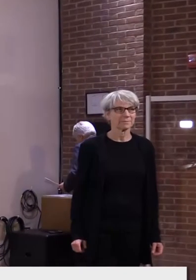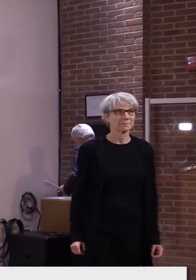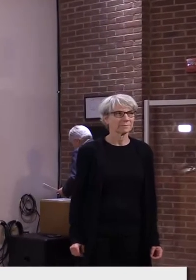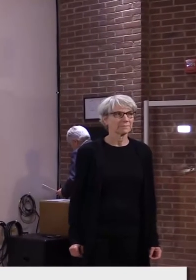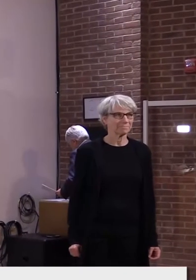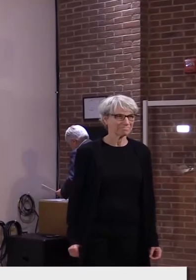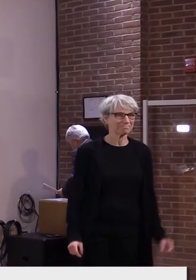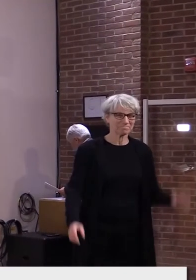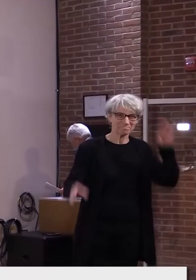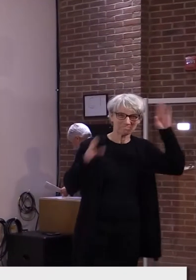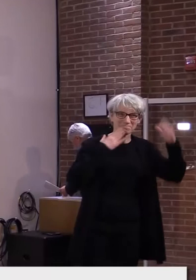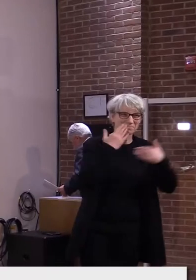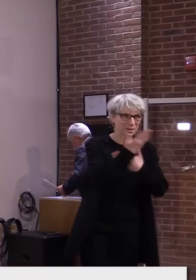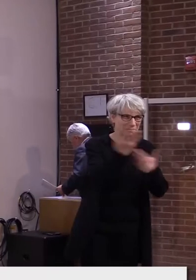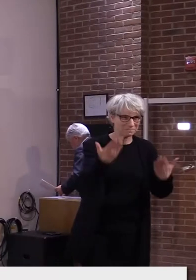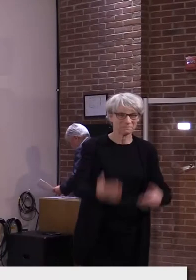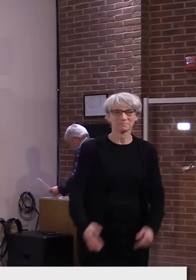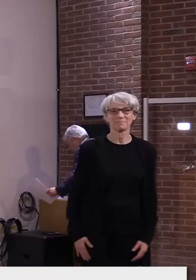Good morning.